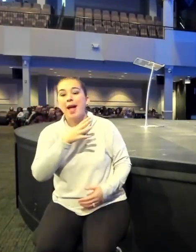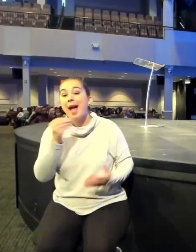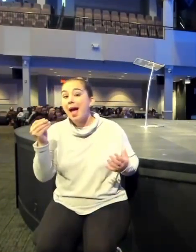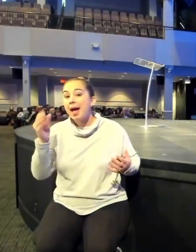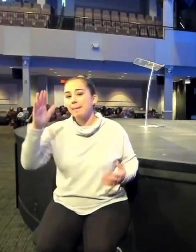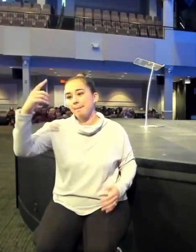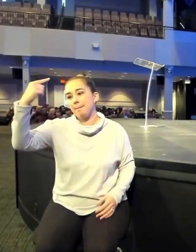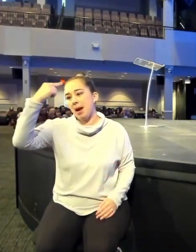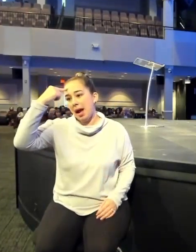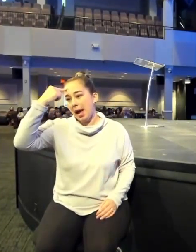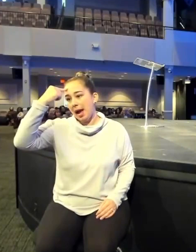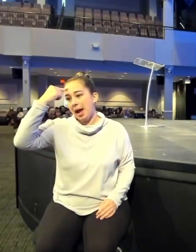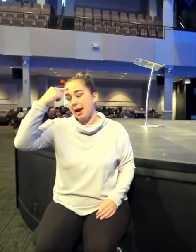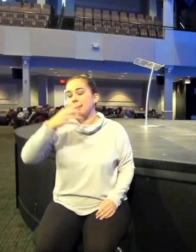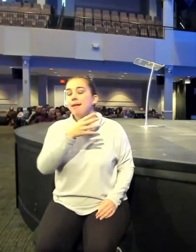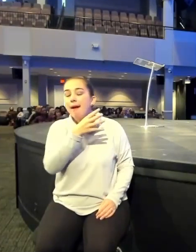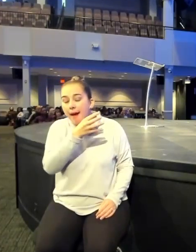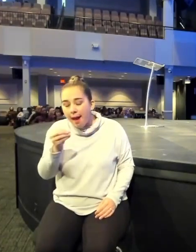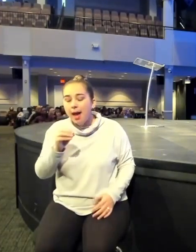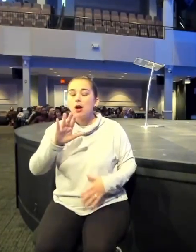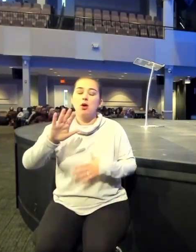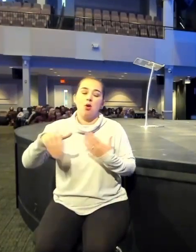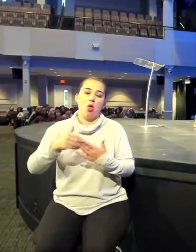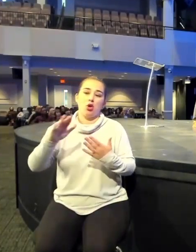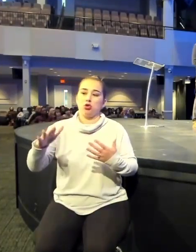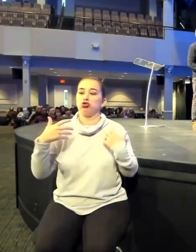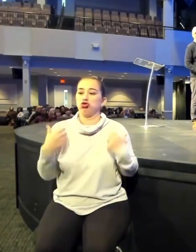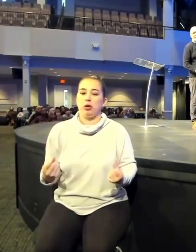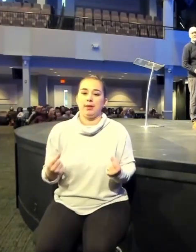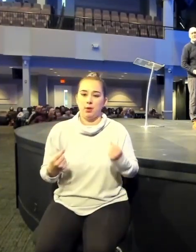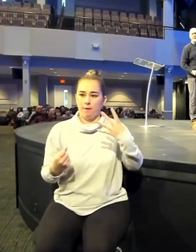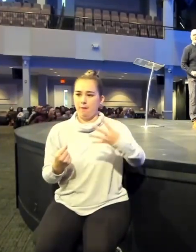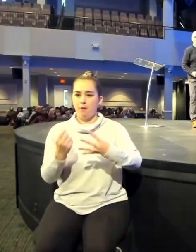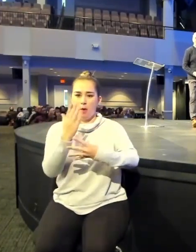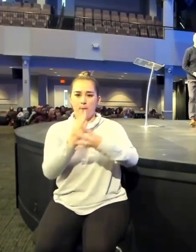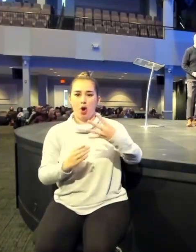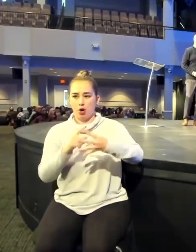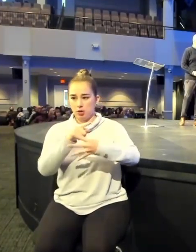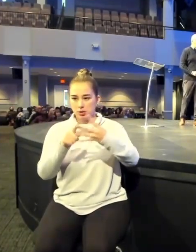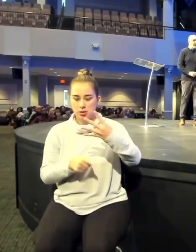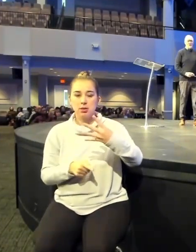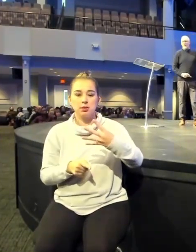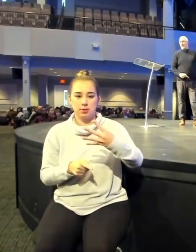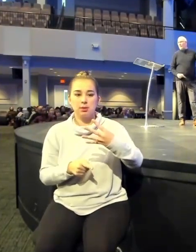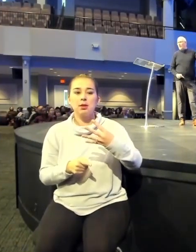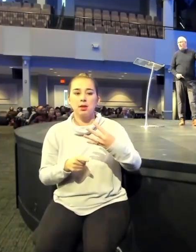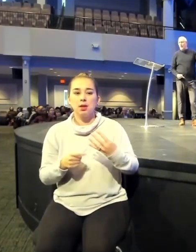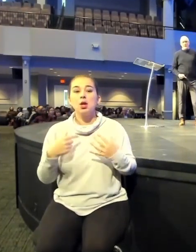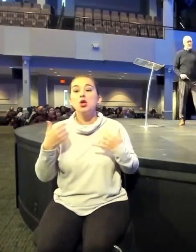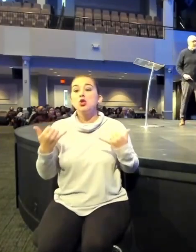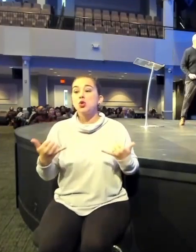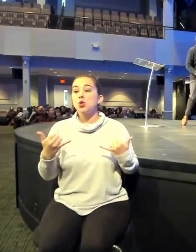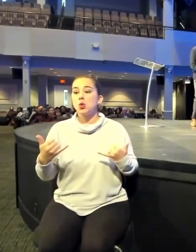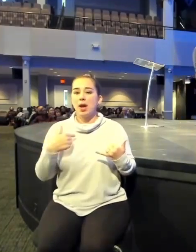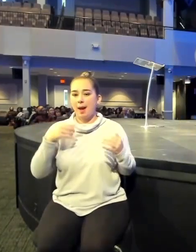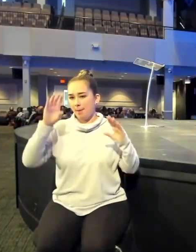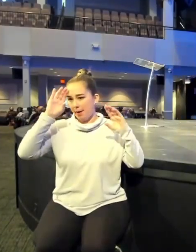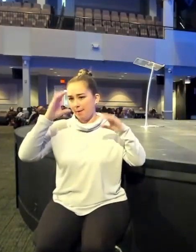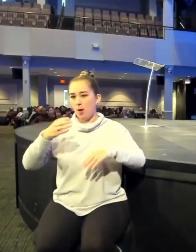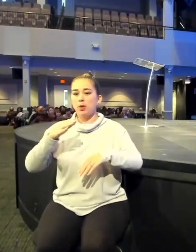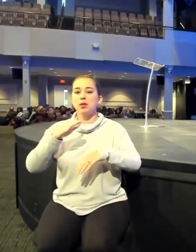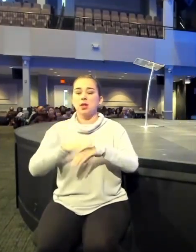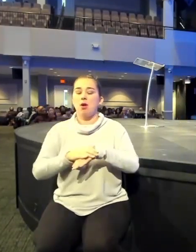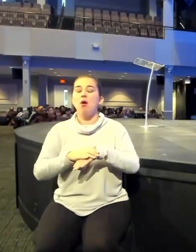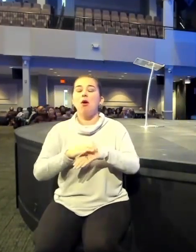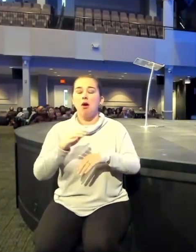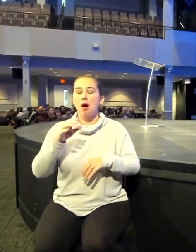your mind, and with all your strength." There are four elements of this that we could talk about. Today, I'm only focusing upon the